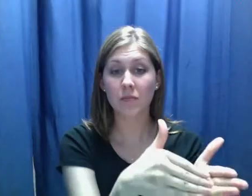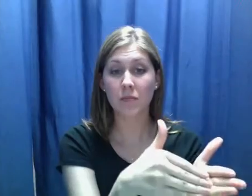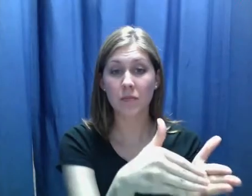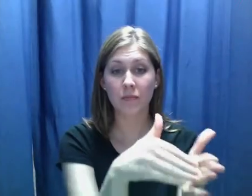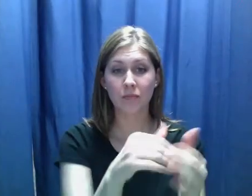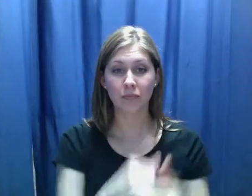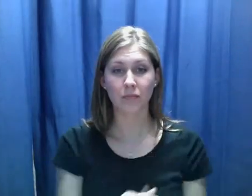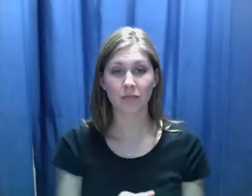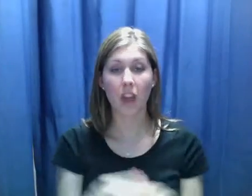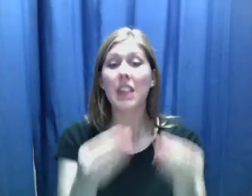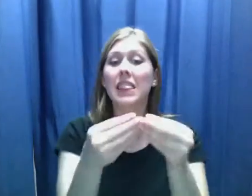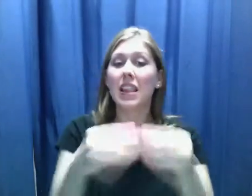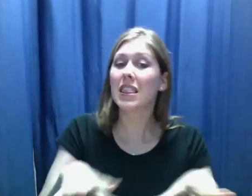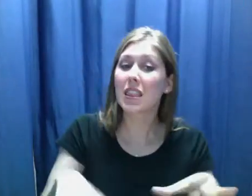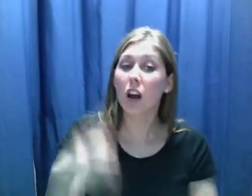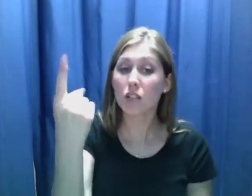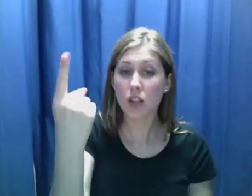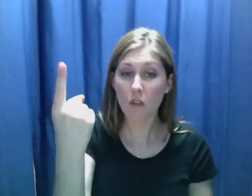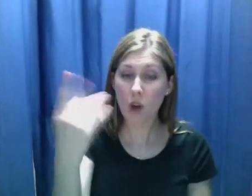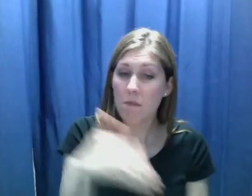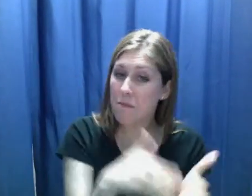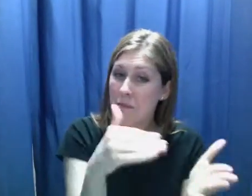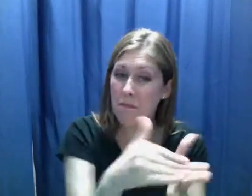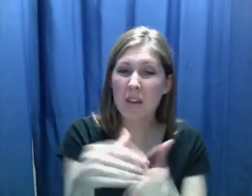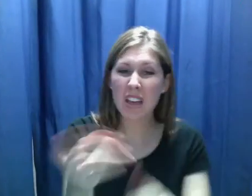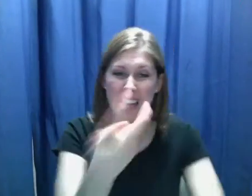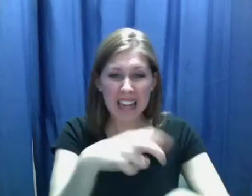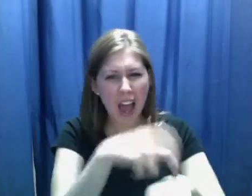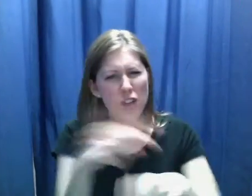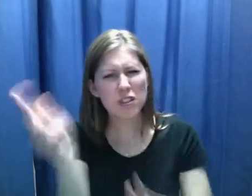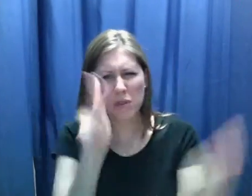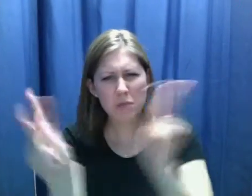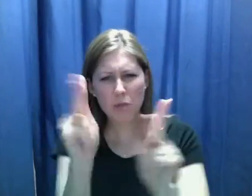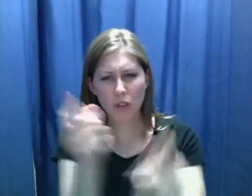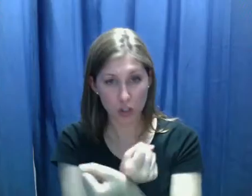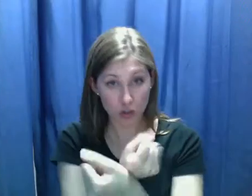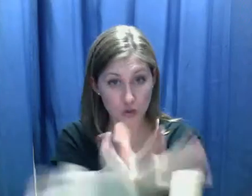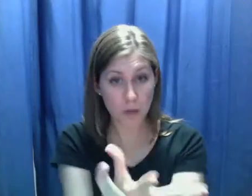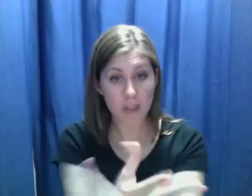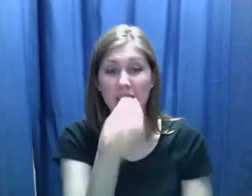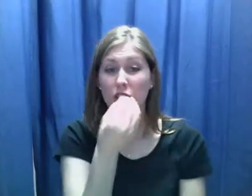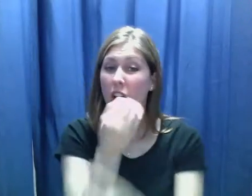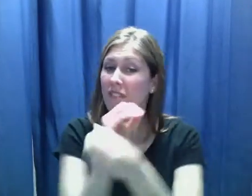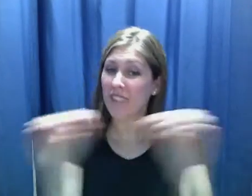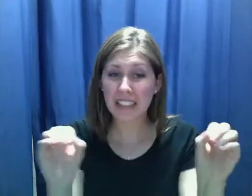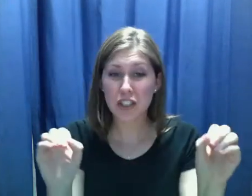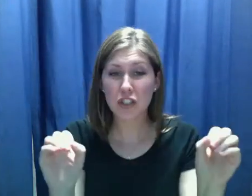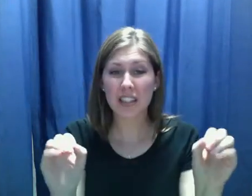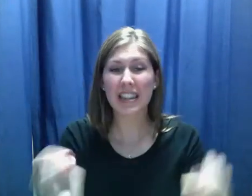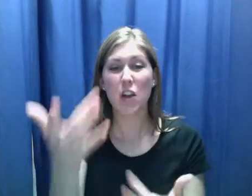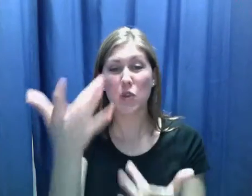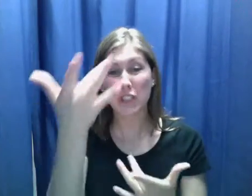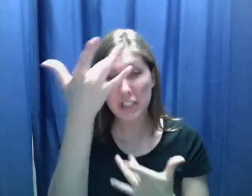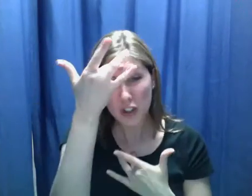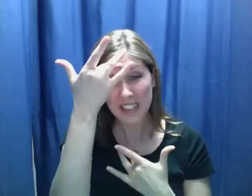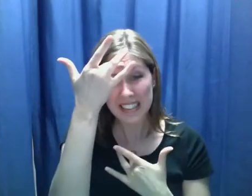The loss of 1 million Irish people is attributed to starvation and resulting disease, and another million